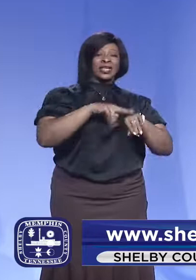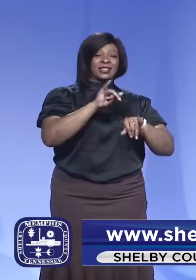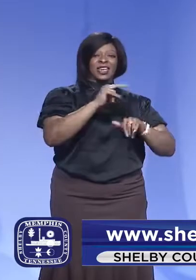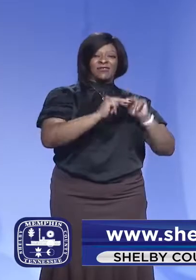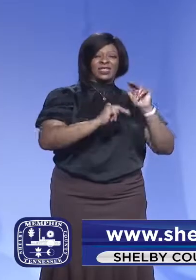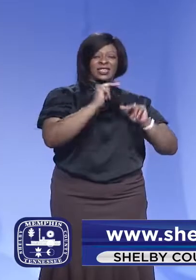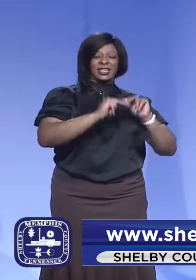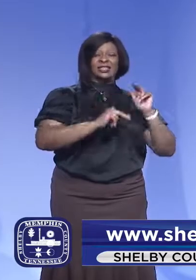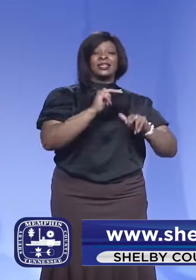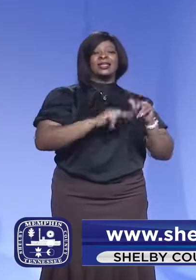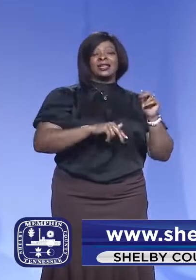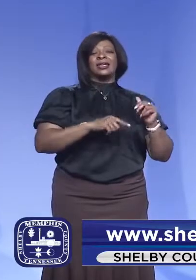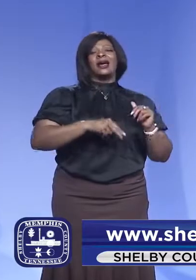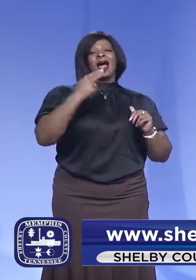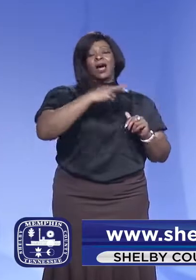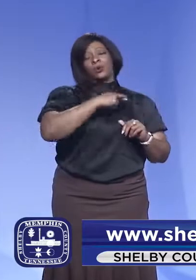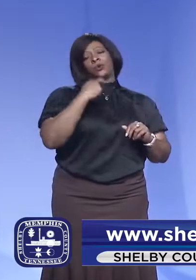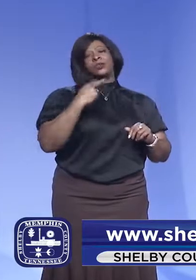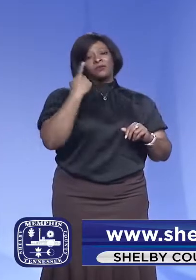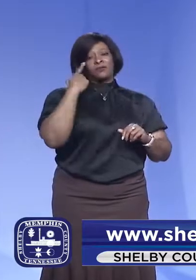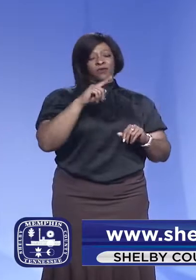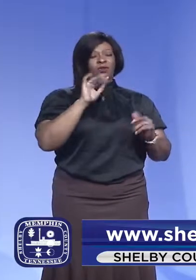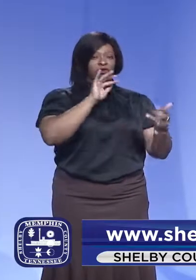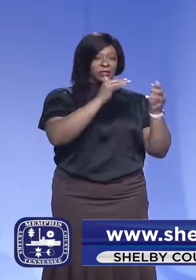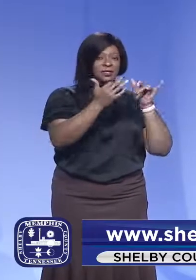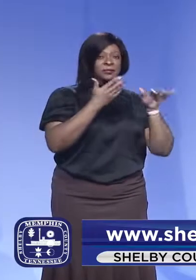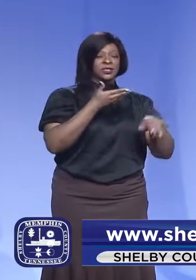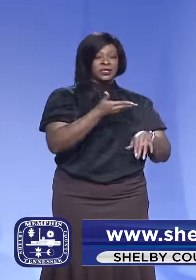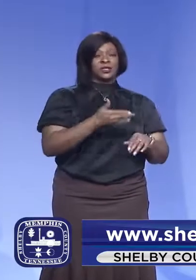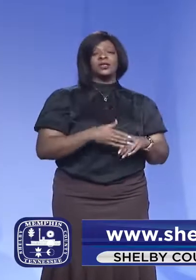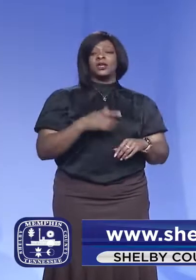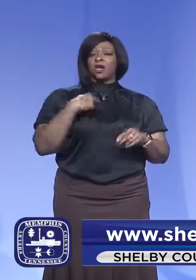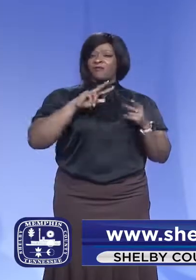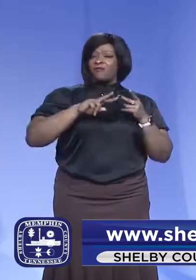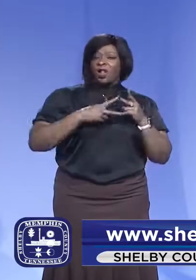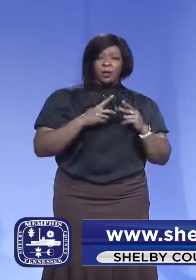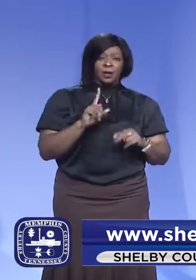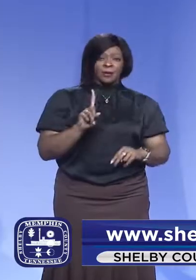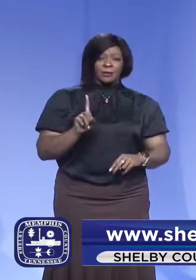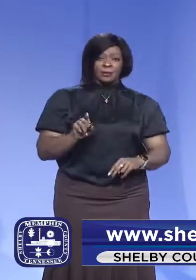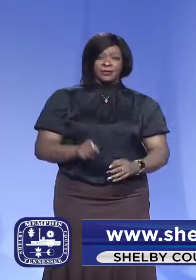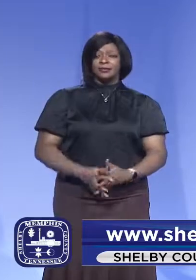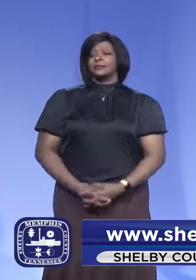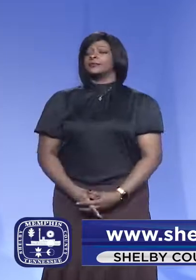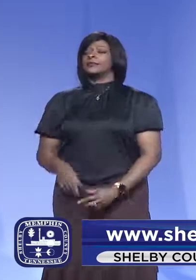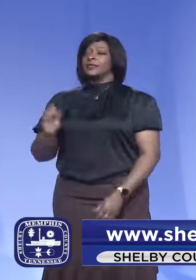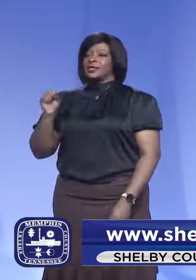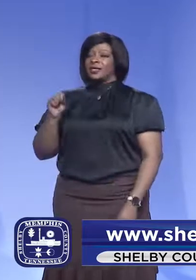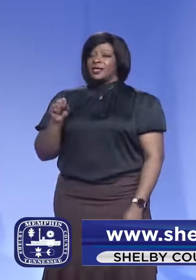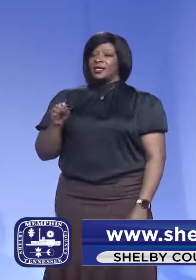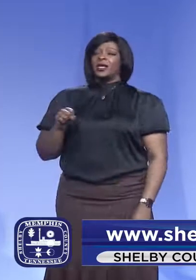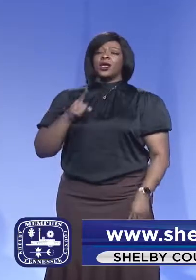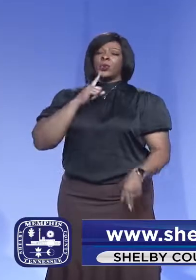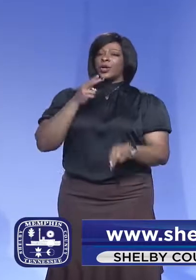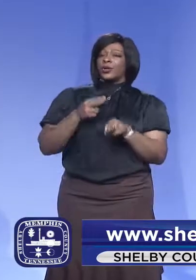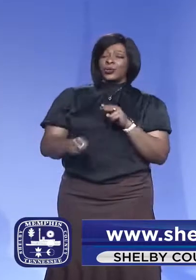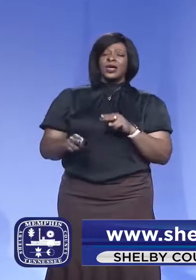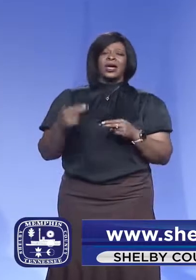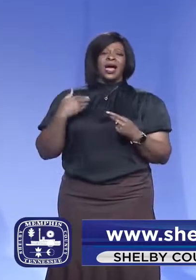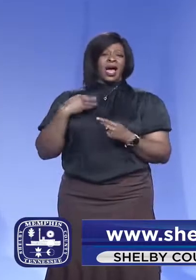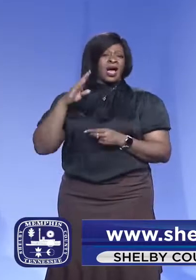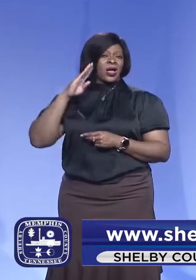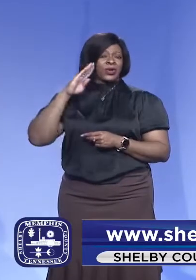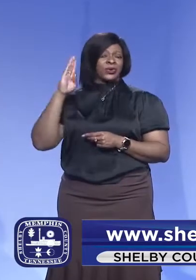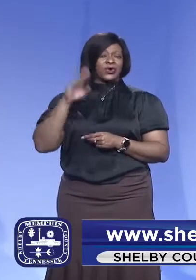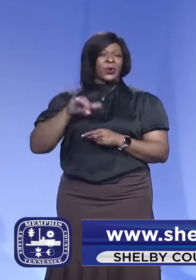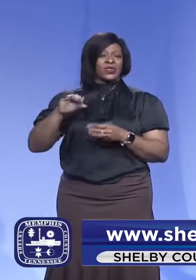facilities, they're at high risk for transmission. And did you have a follow-up? Yes, Dr. Haushalter, very quickly. I know